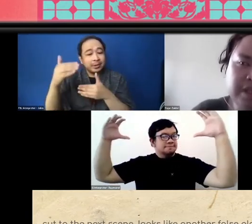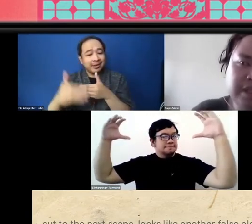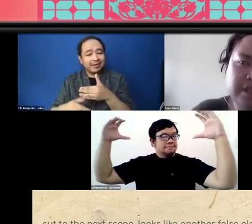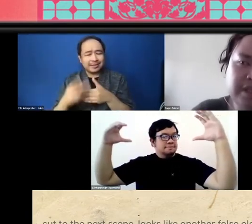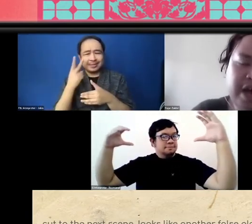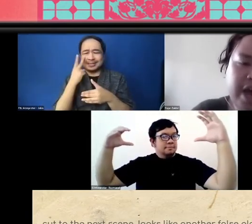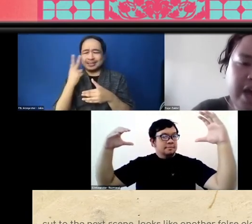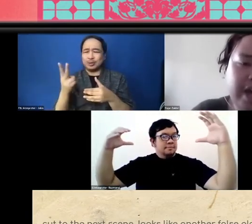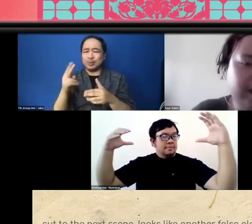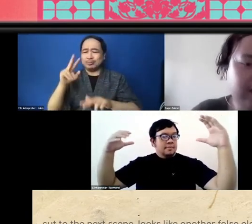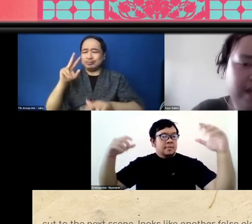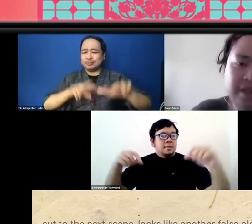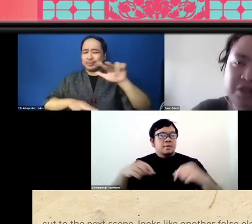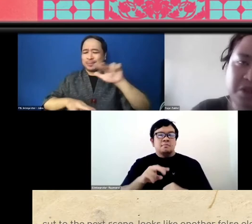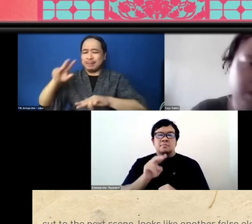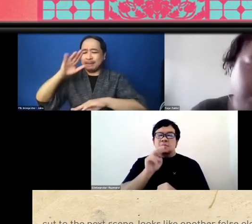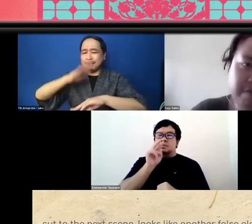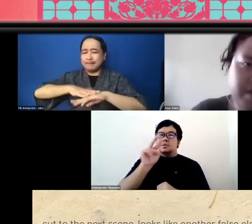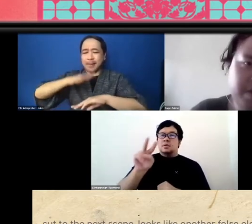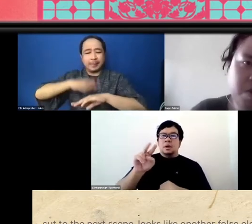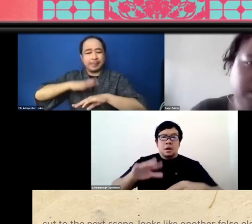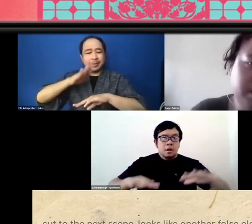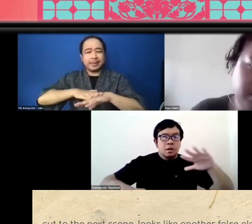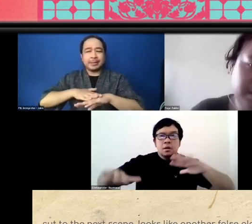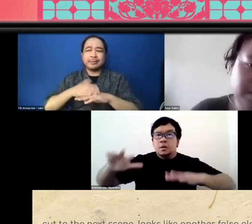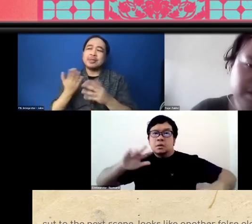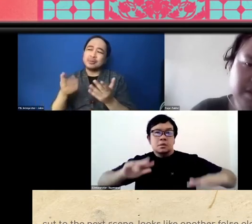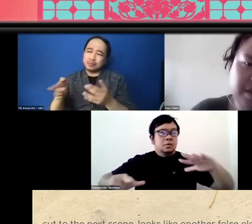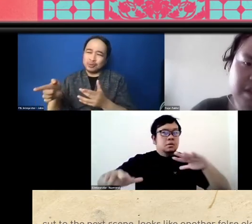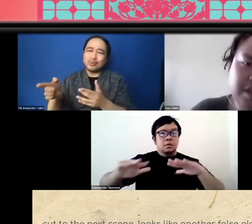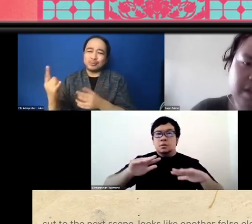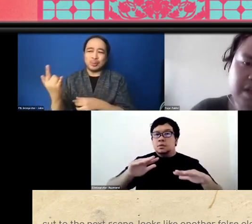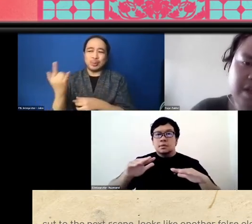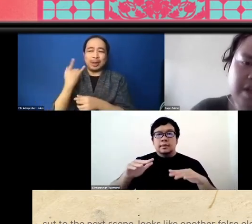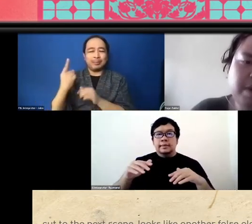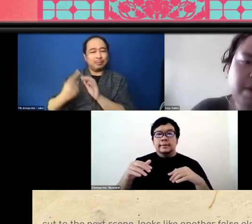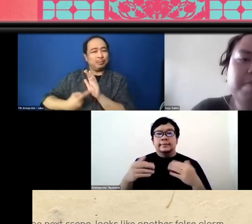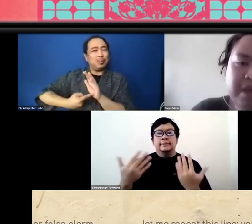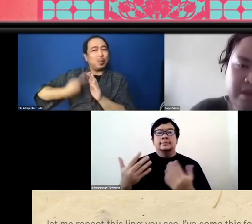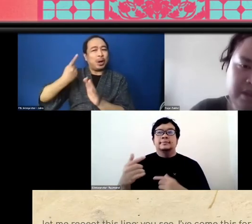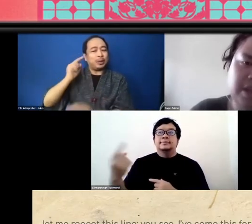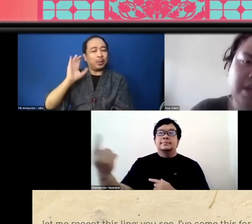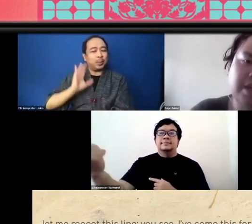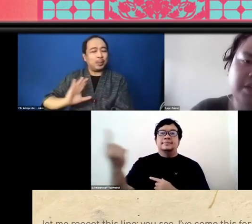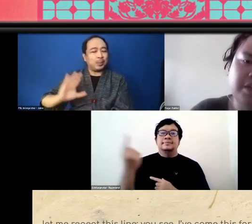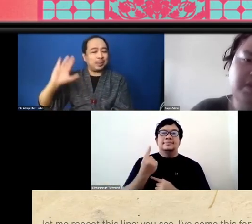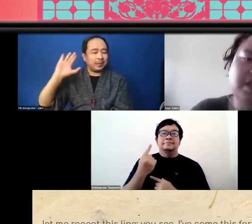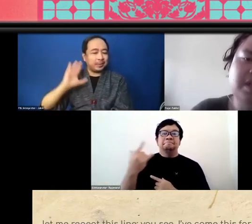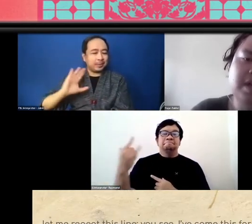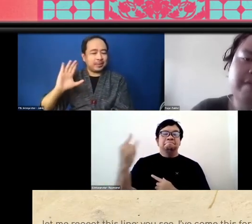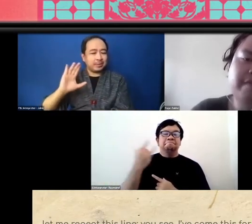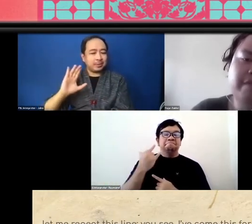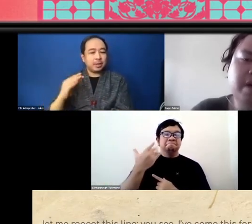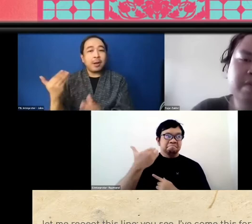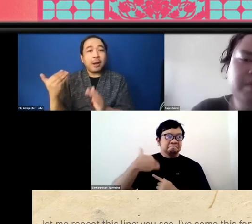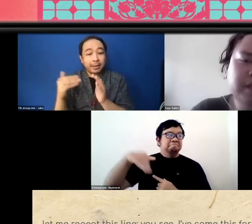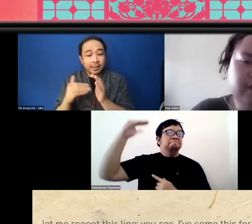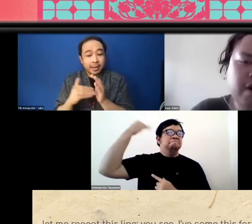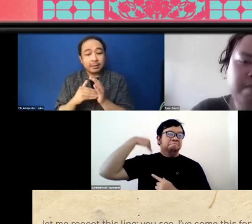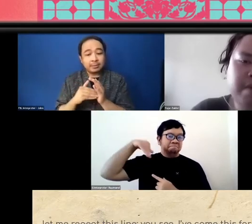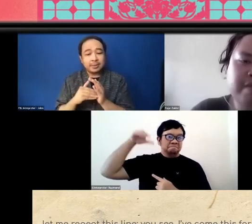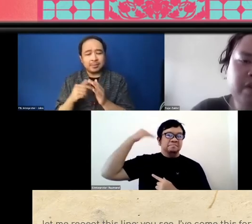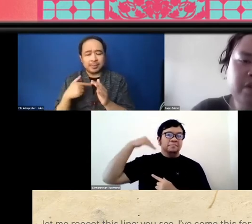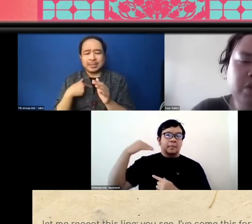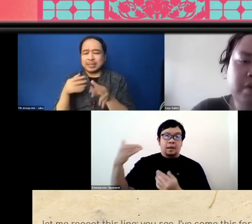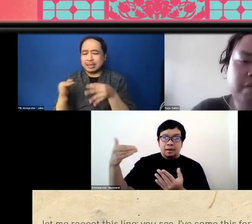but hey, at least you loved me once. Let me repeat this line. You see, I've come this